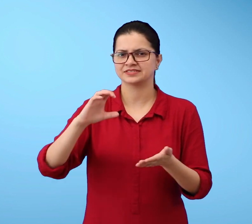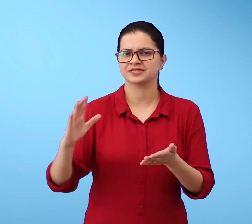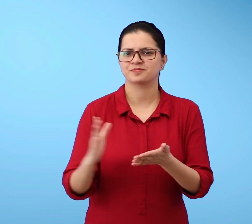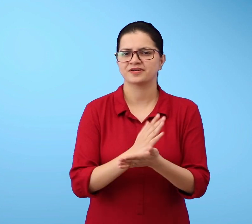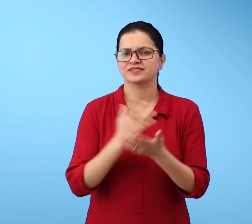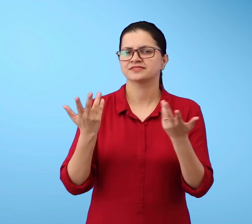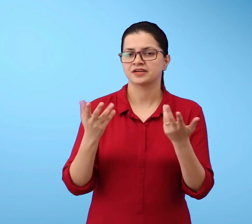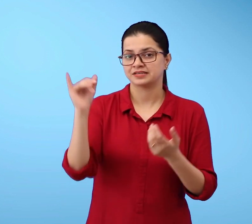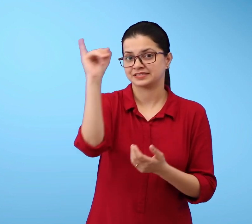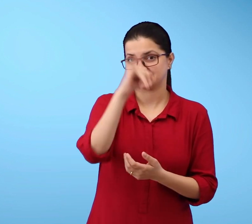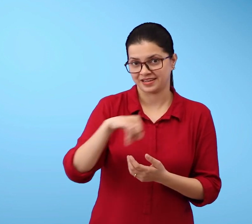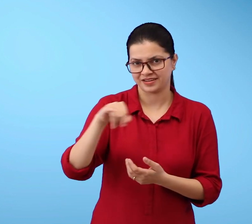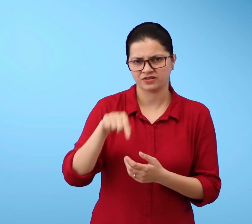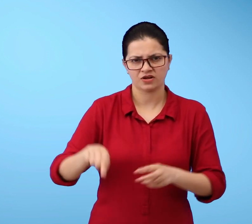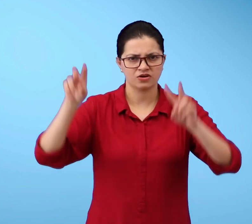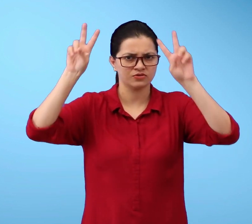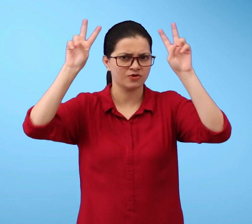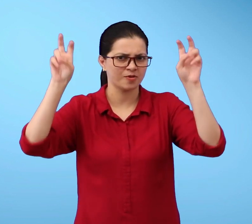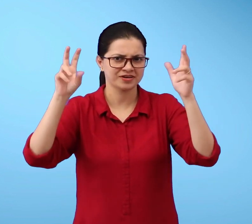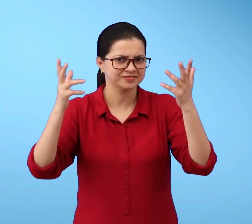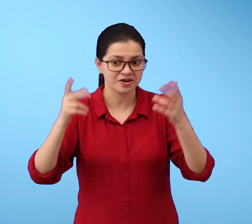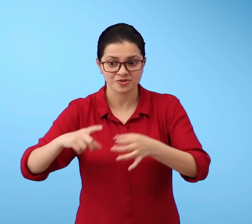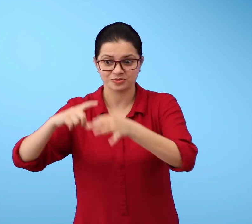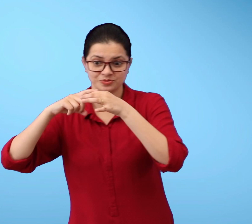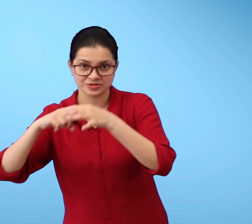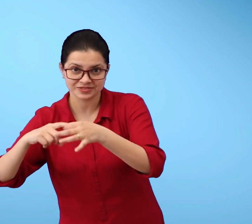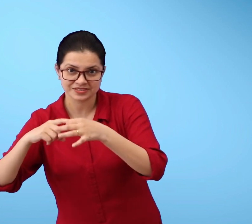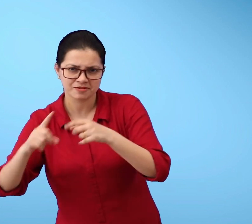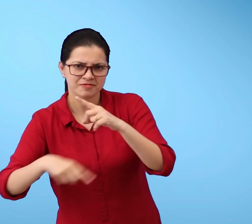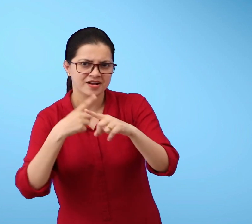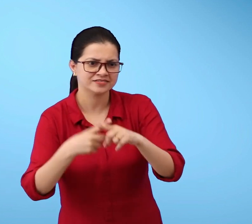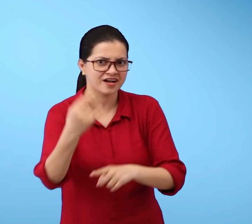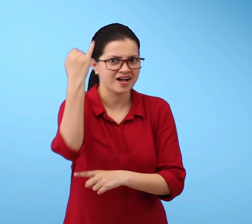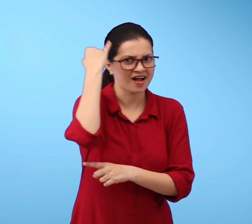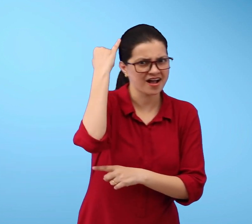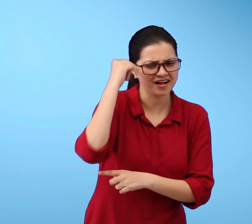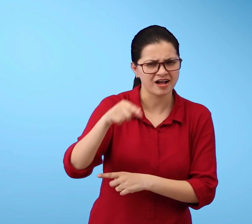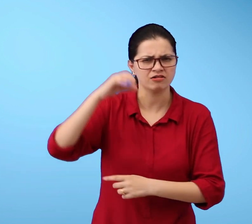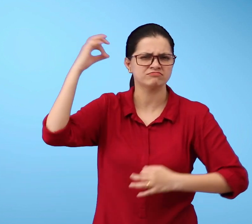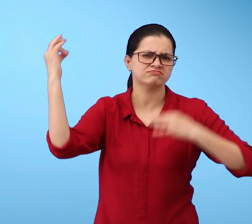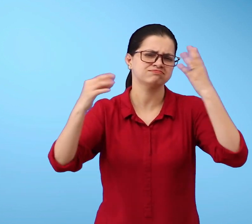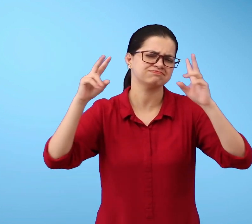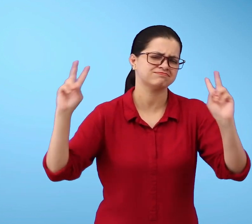Chapter number 6, title New Questions and Ideas.